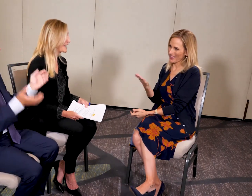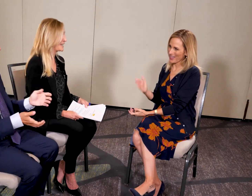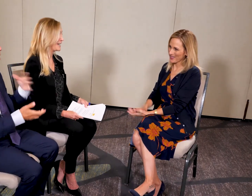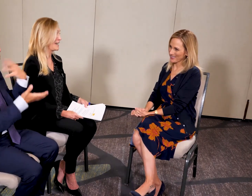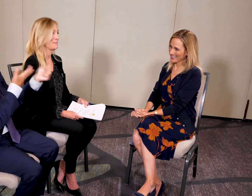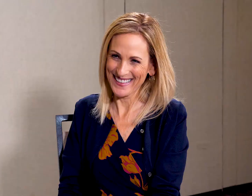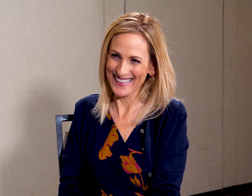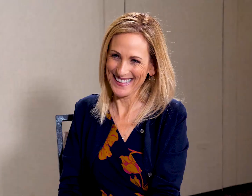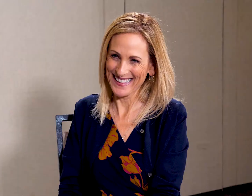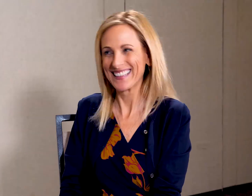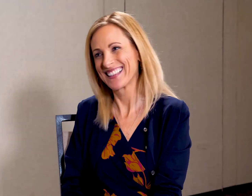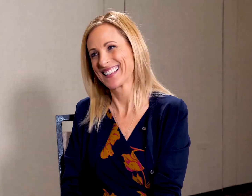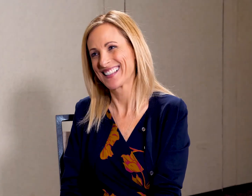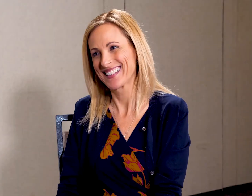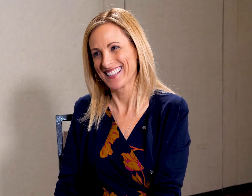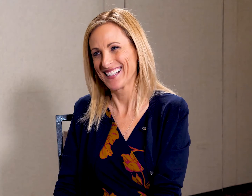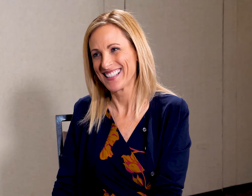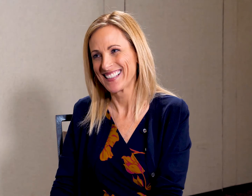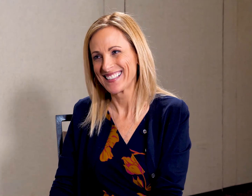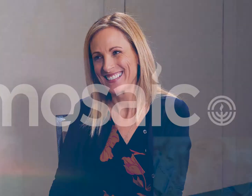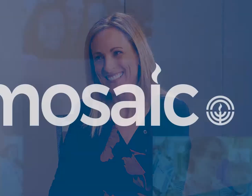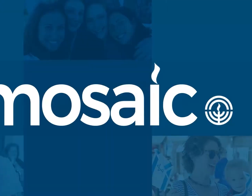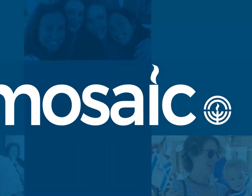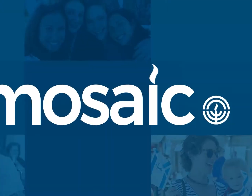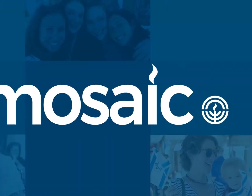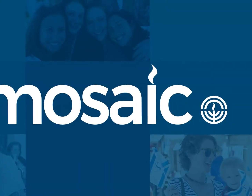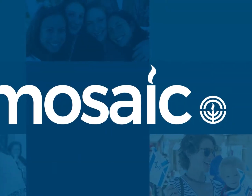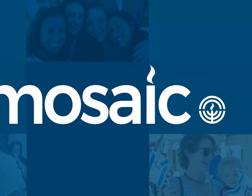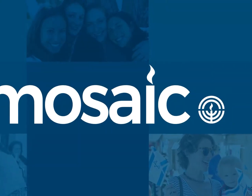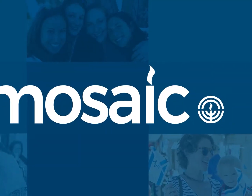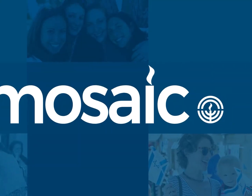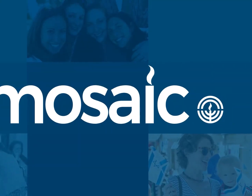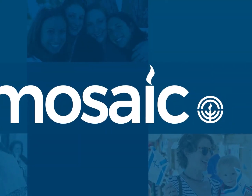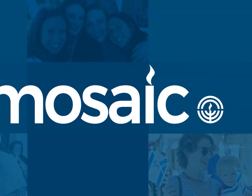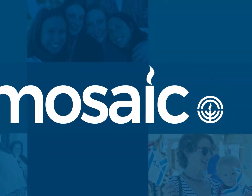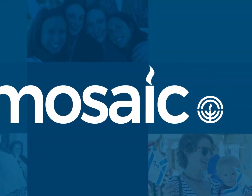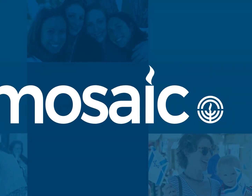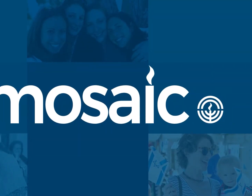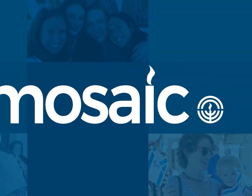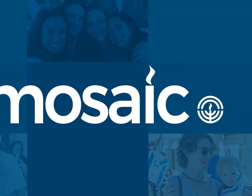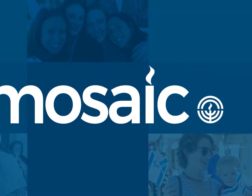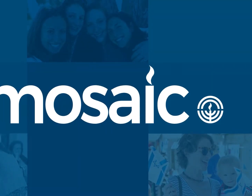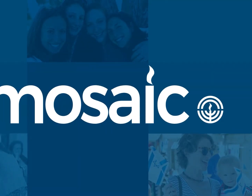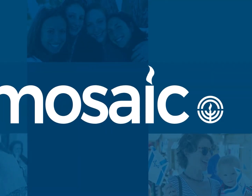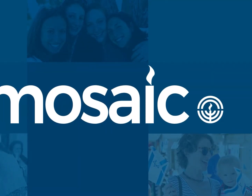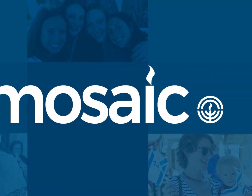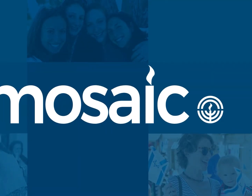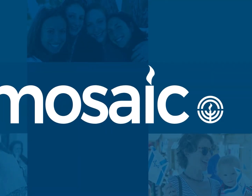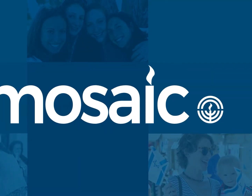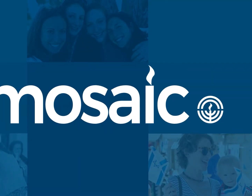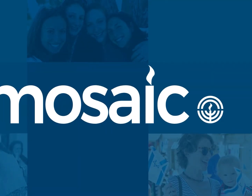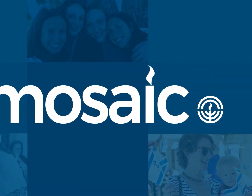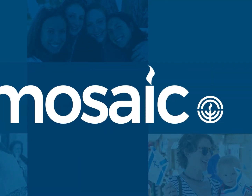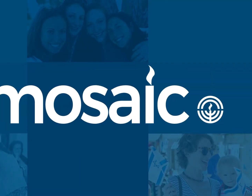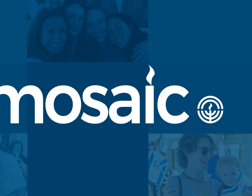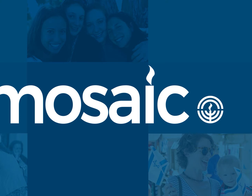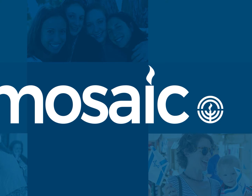of time. Thank you. Mosaic is brought to you by these generous sponsors and underwriters. Learn how